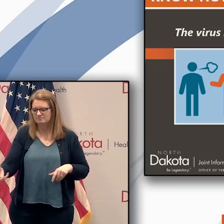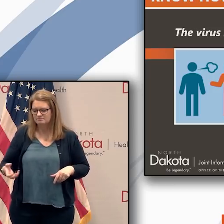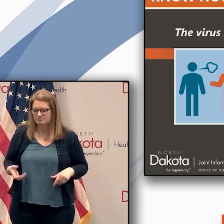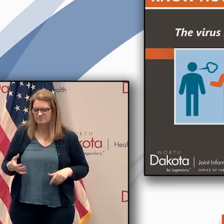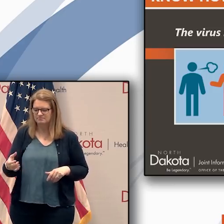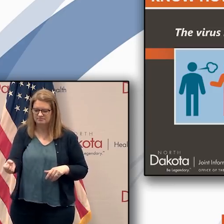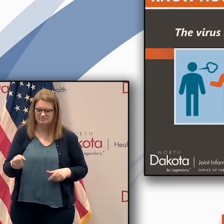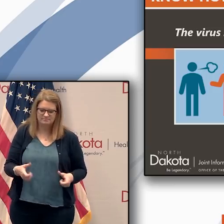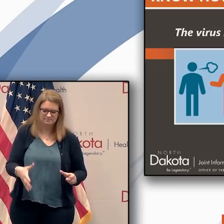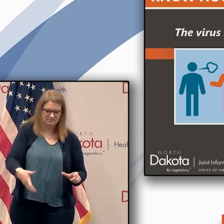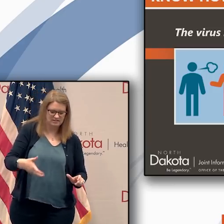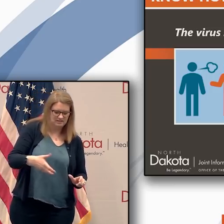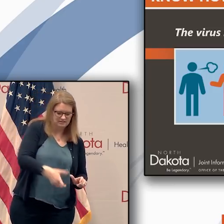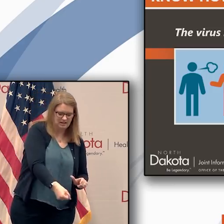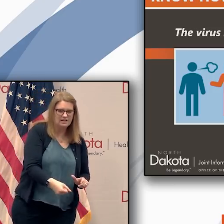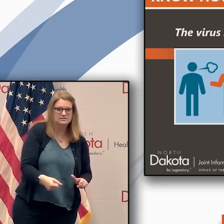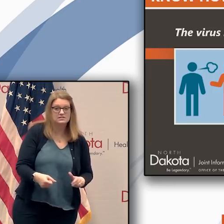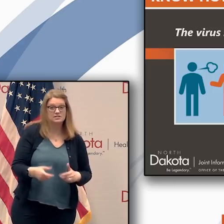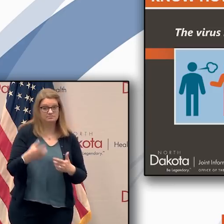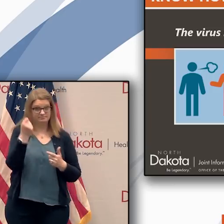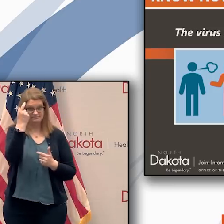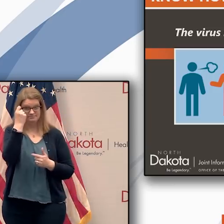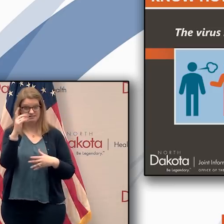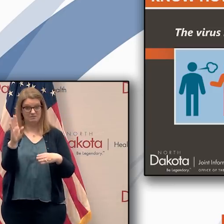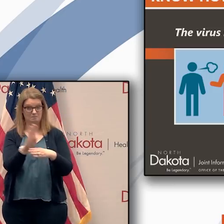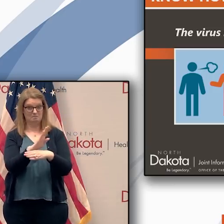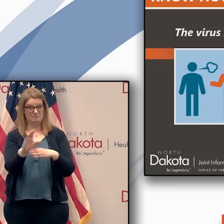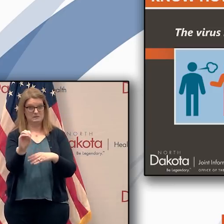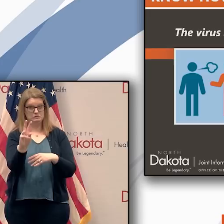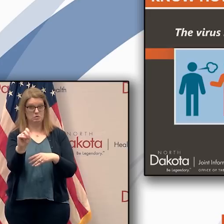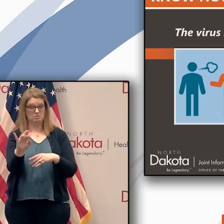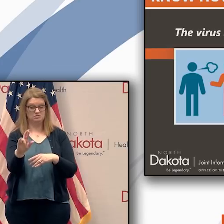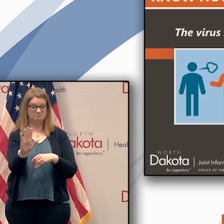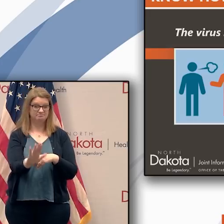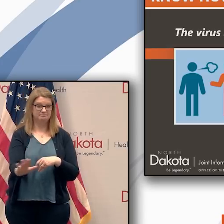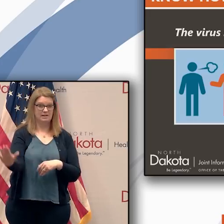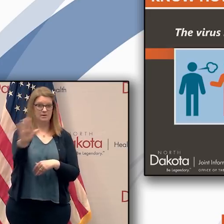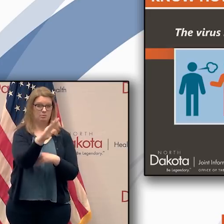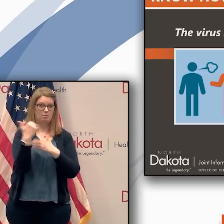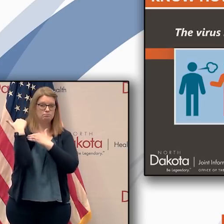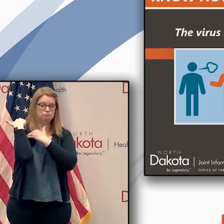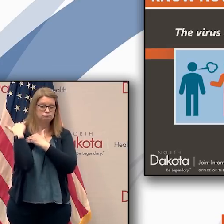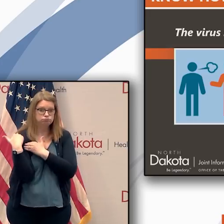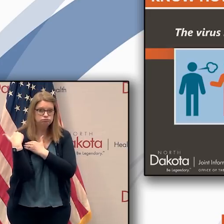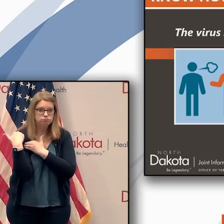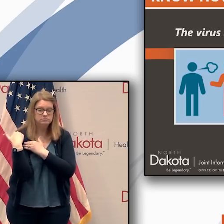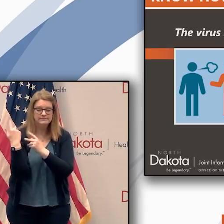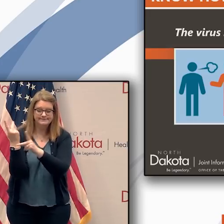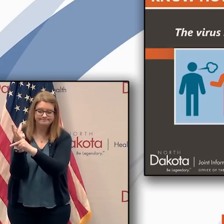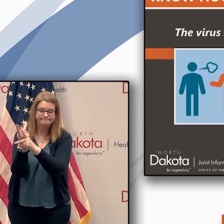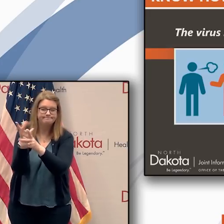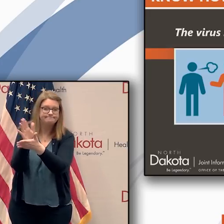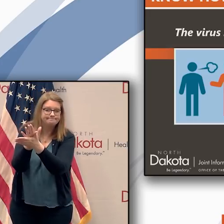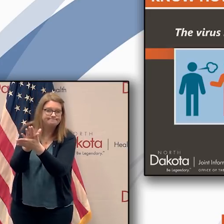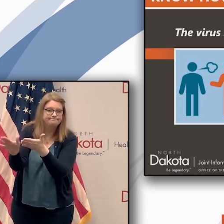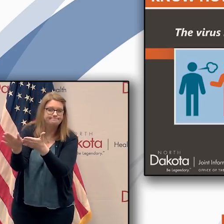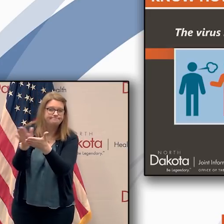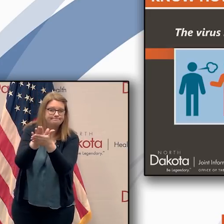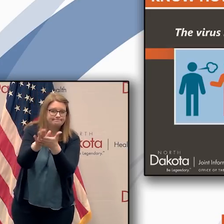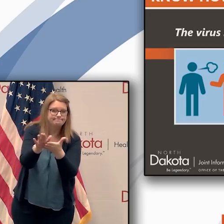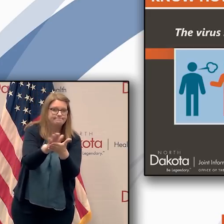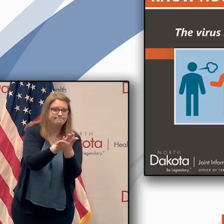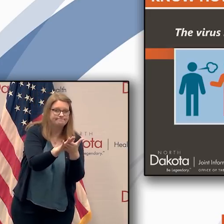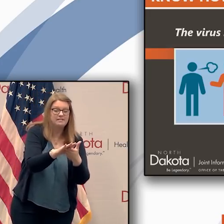lot of responsibility on the business owners to make sure that they're taking care of those services, but also as you